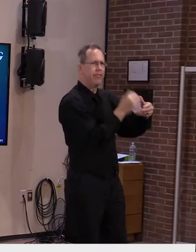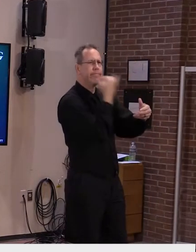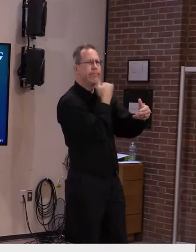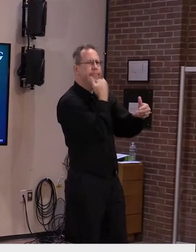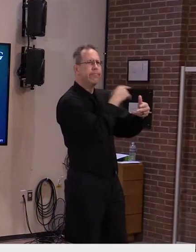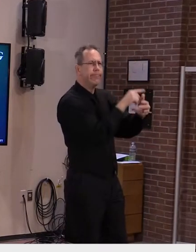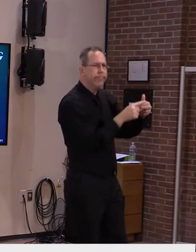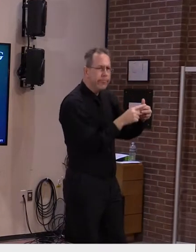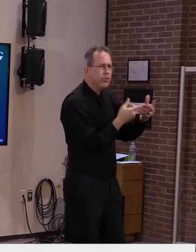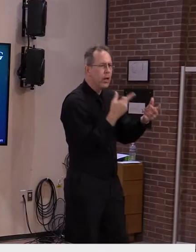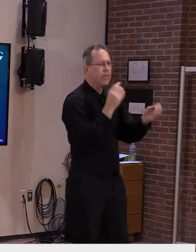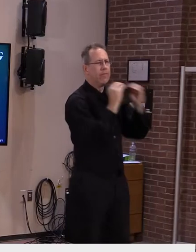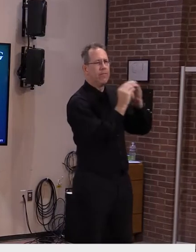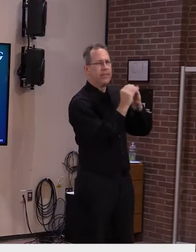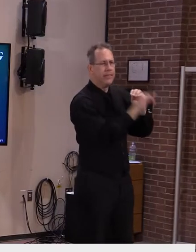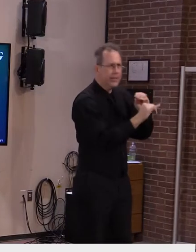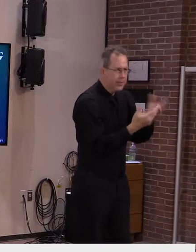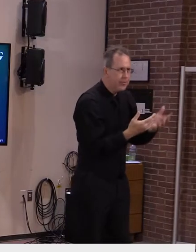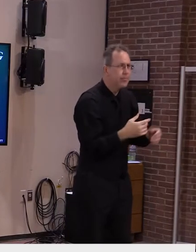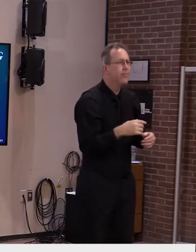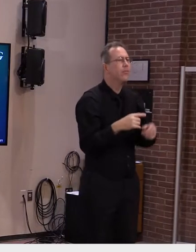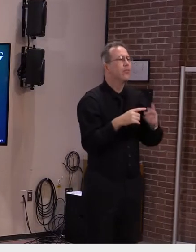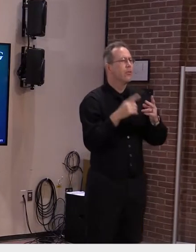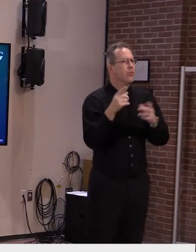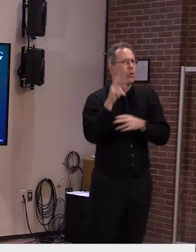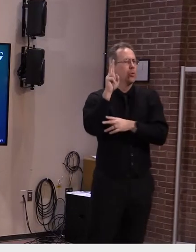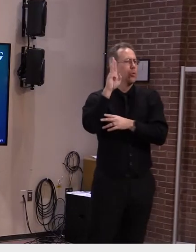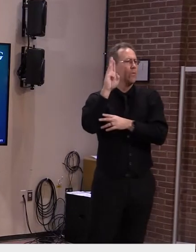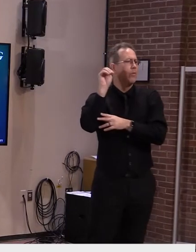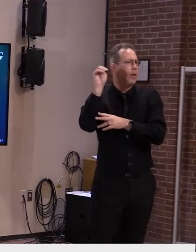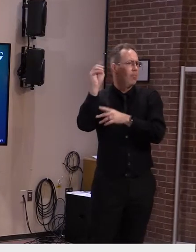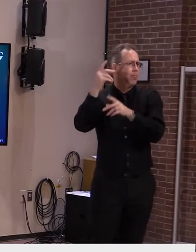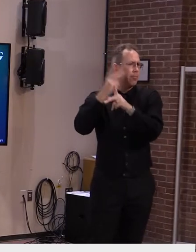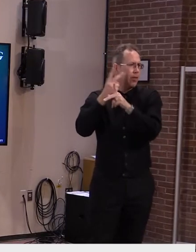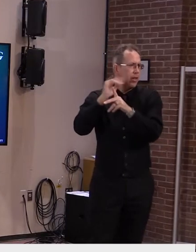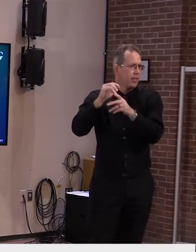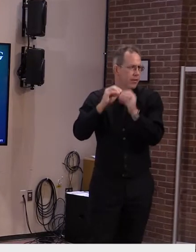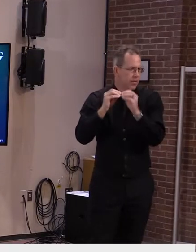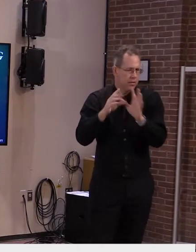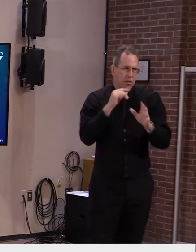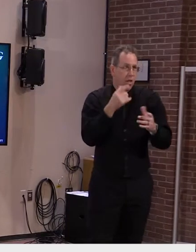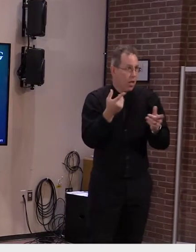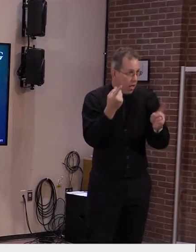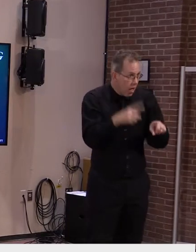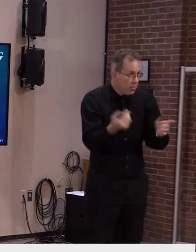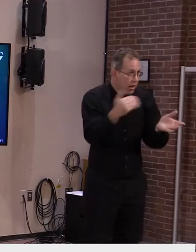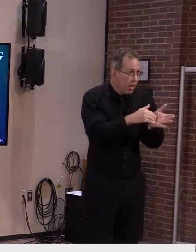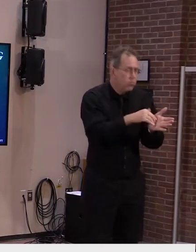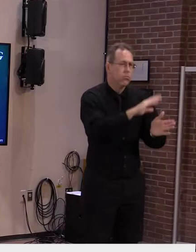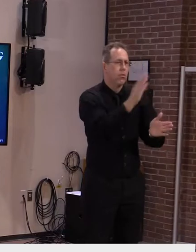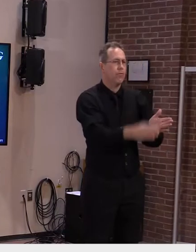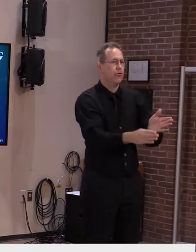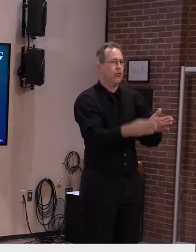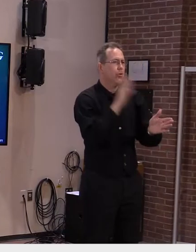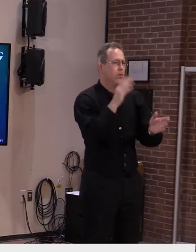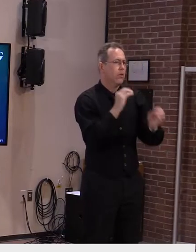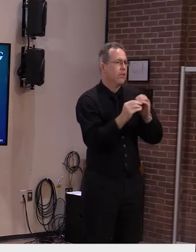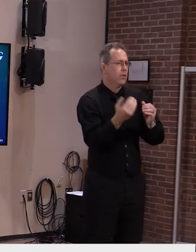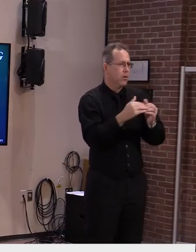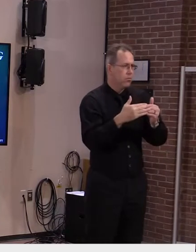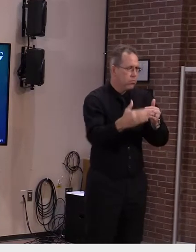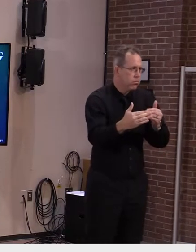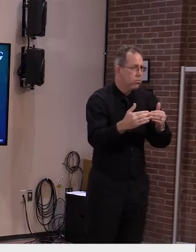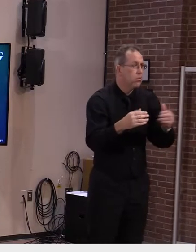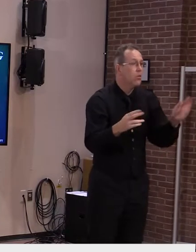in place to prevent the error from ever happening in the future. Lastly, I want to repeat